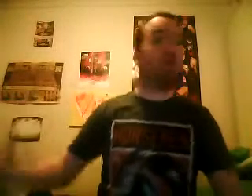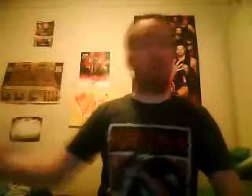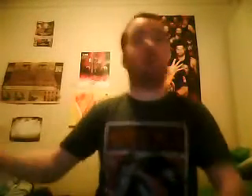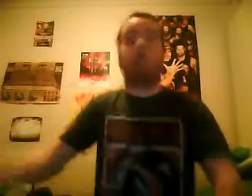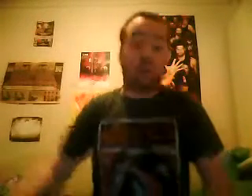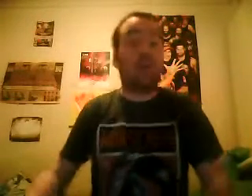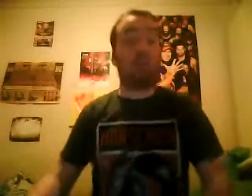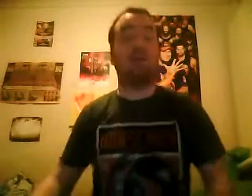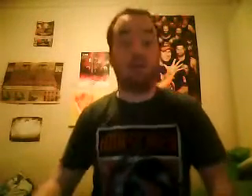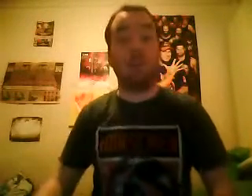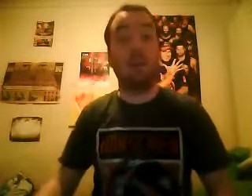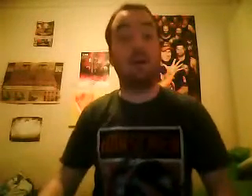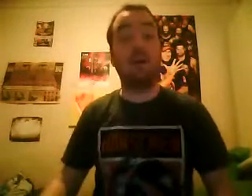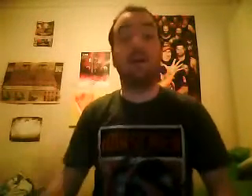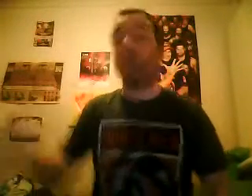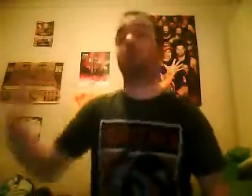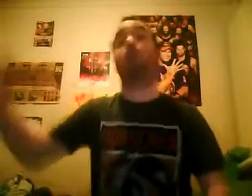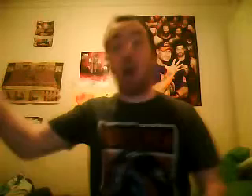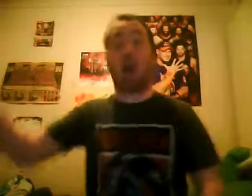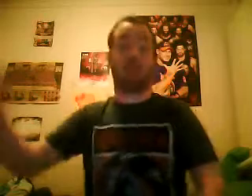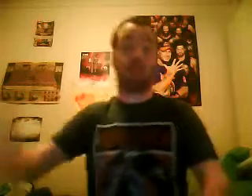joke championship is a joke.